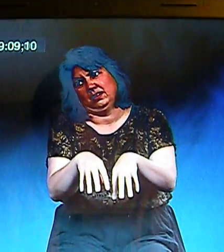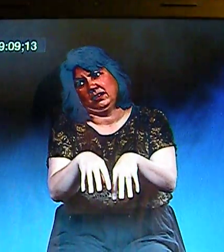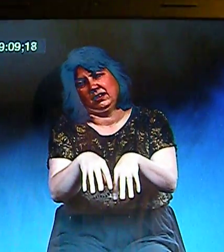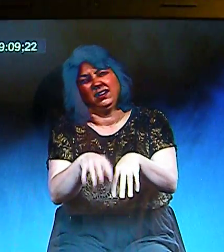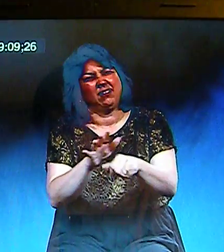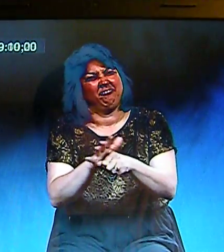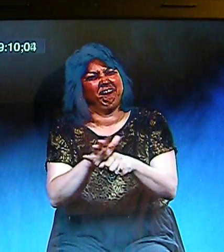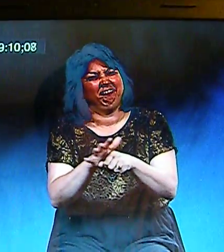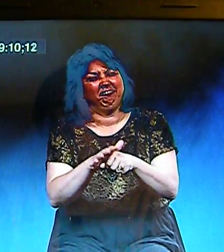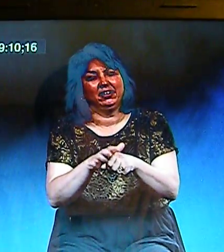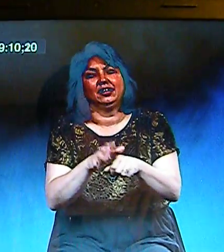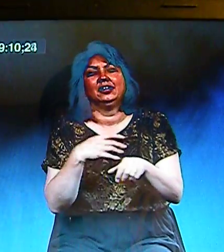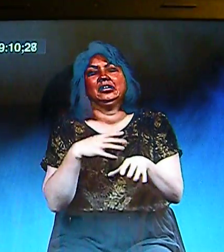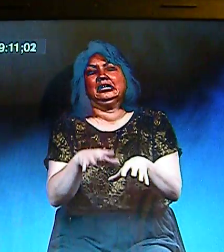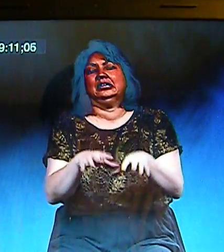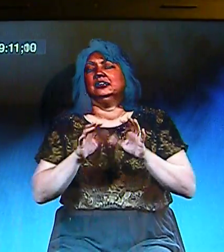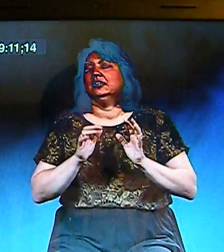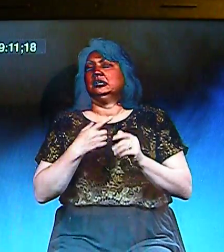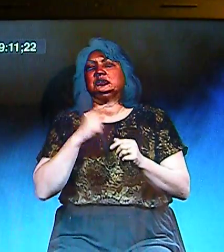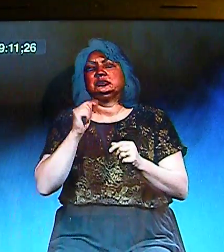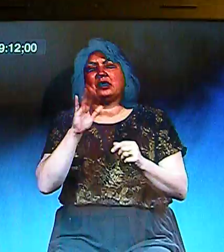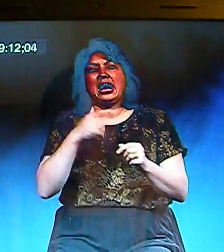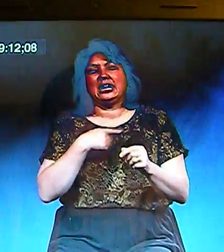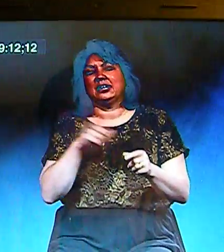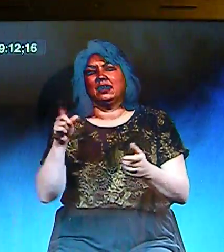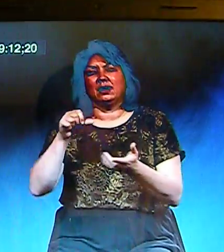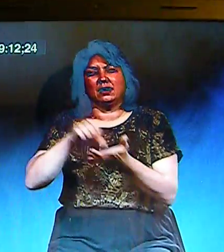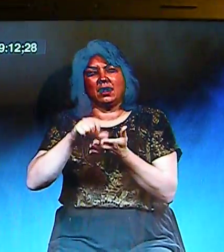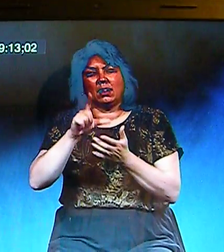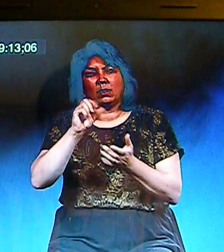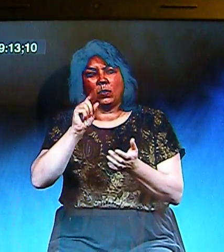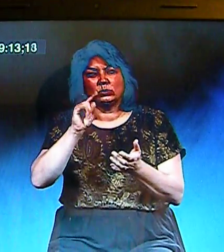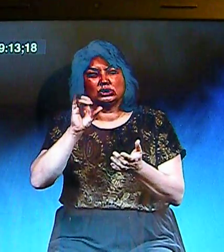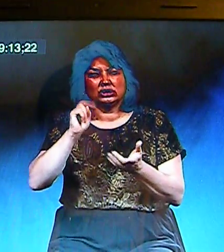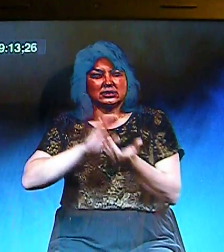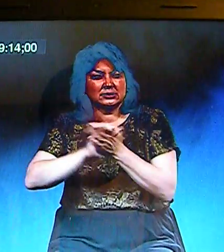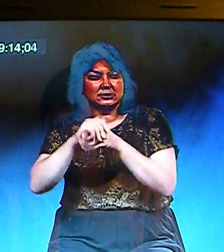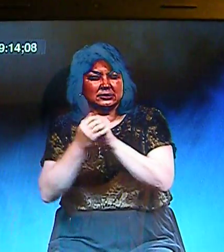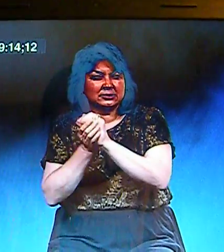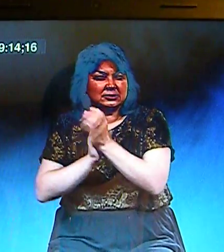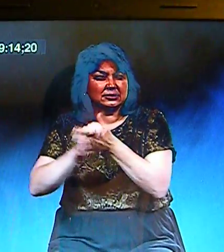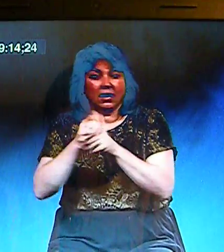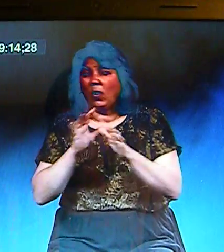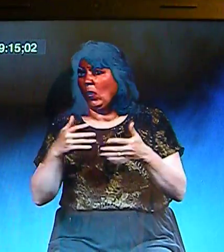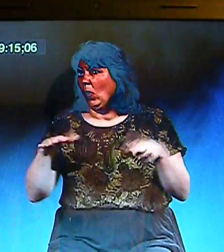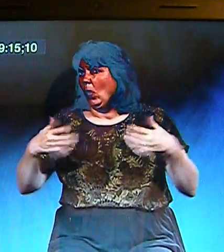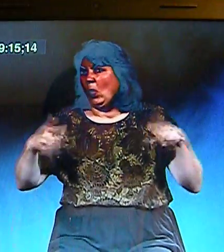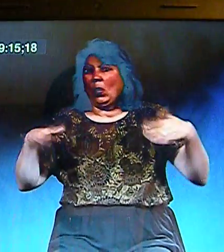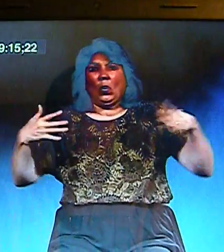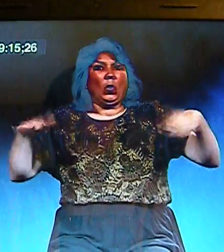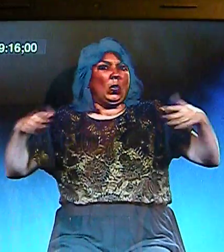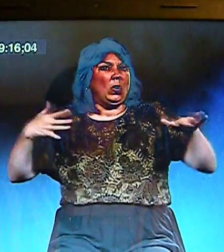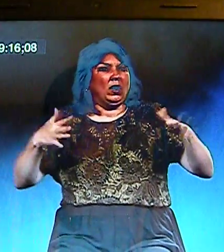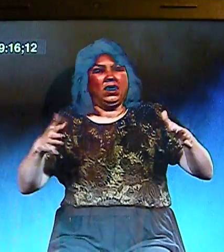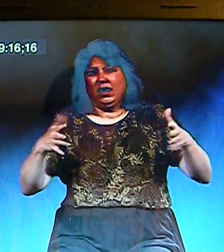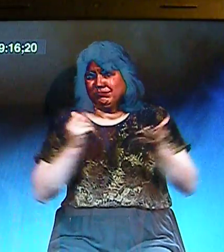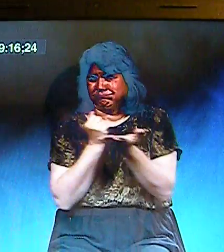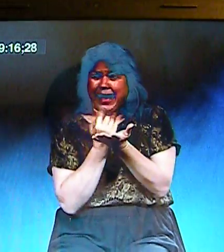that feeling. So after an hour of soaking my hands, I tried to put lotion on my hands, and that